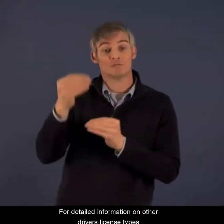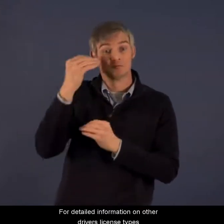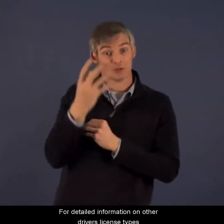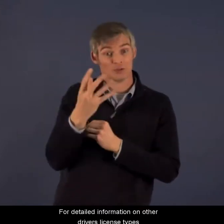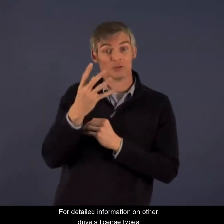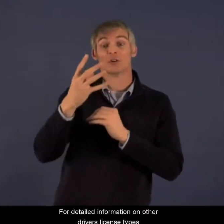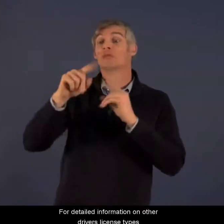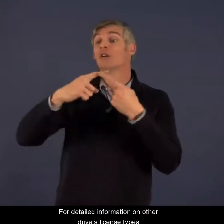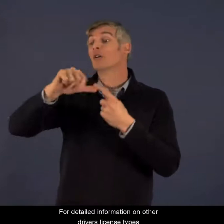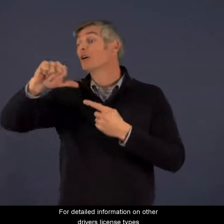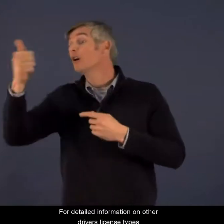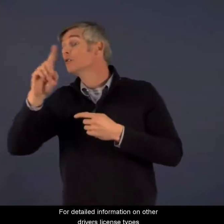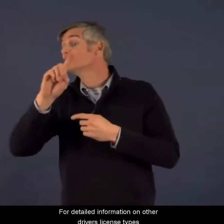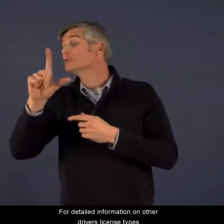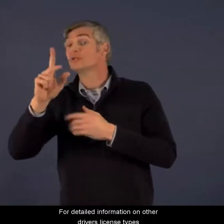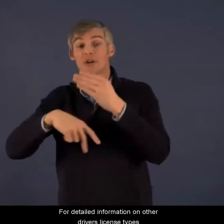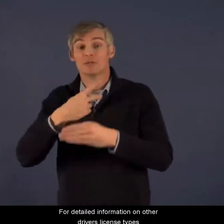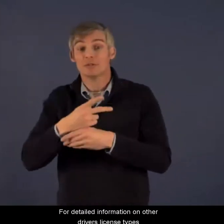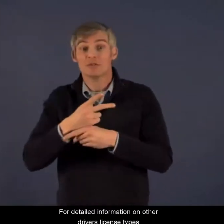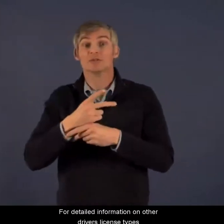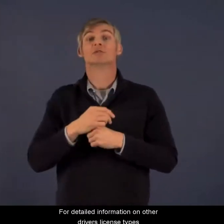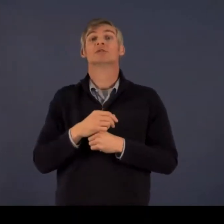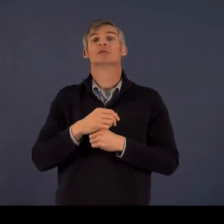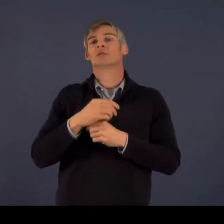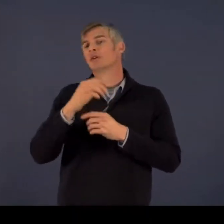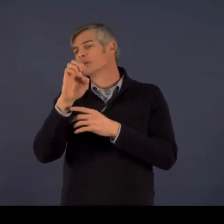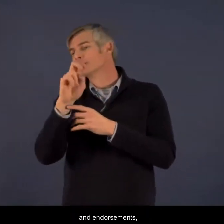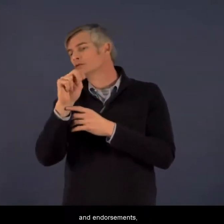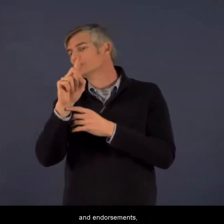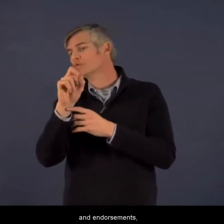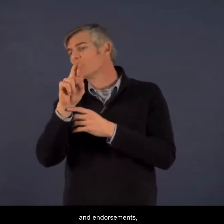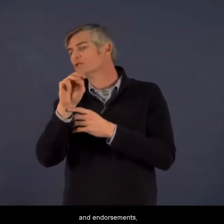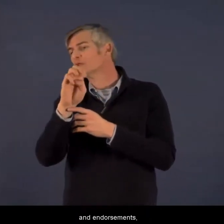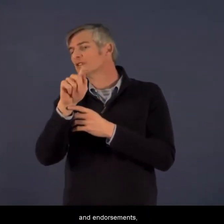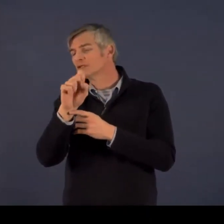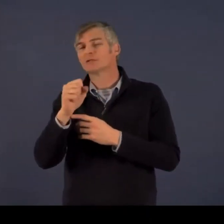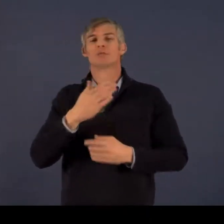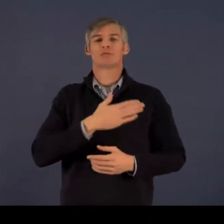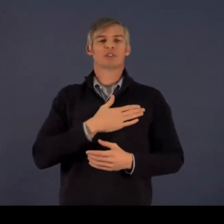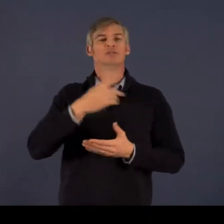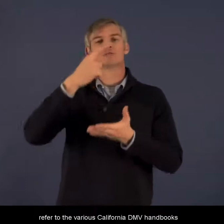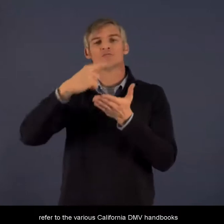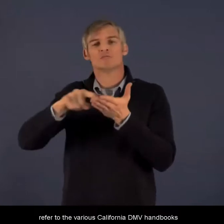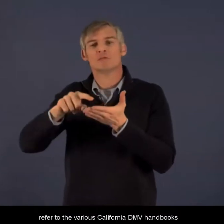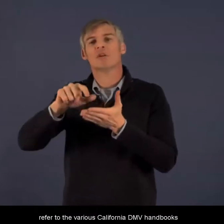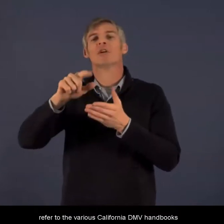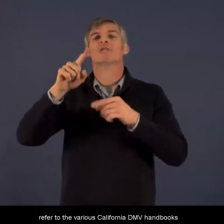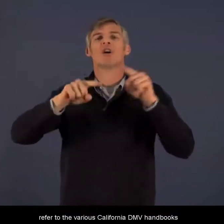detailed information on other driver's license types and endorsements, refer to the